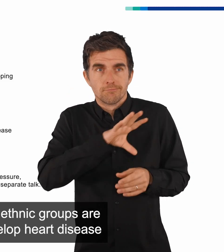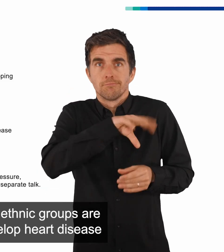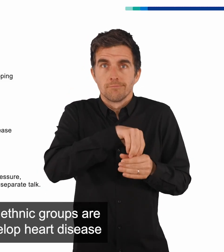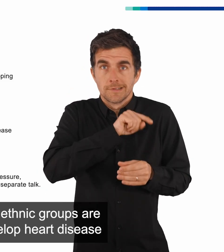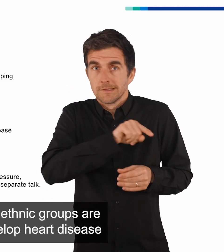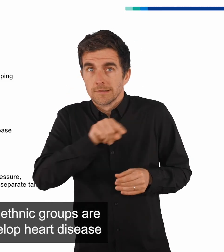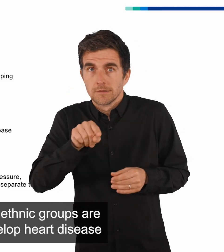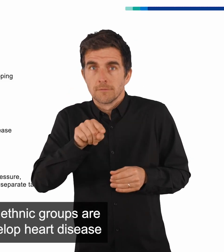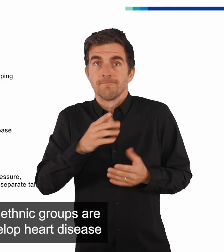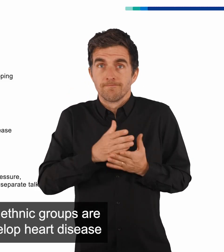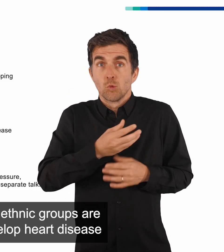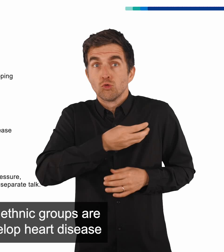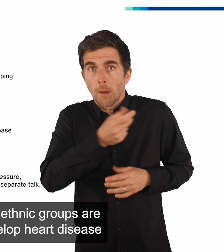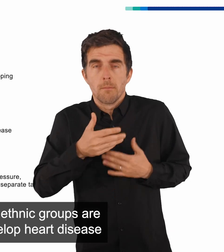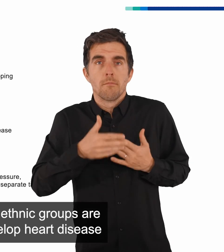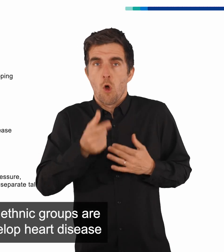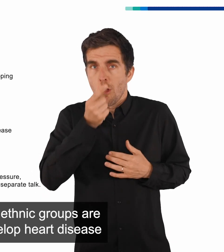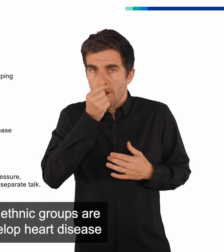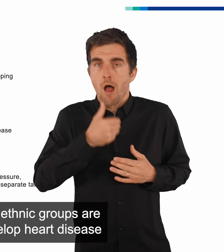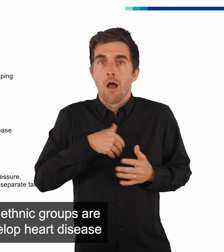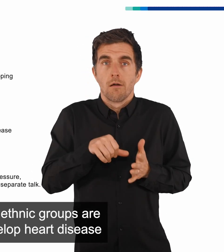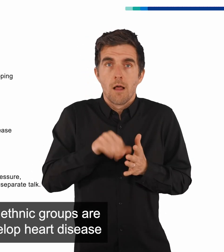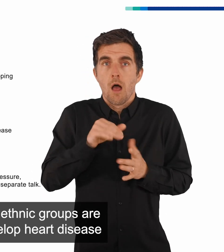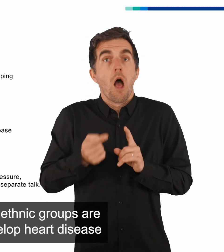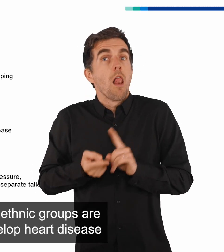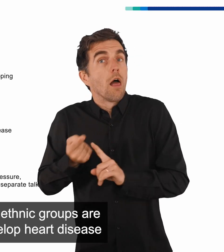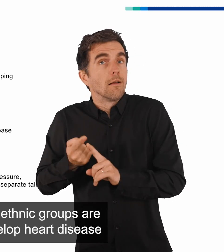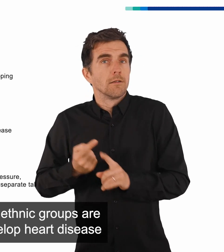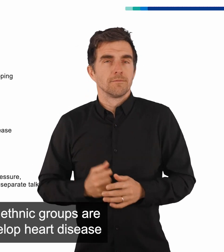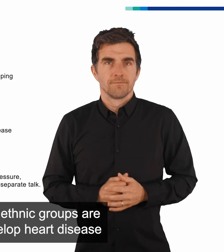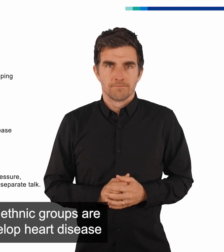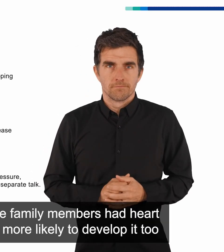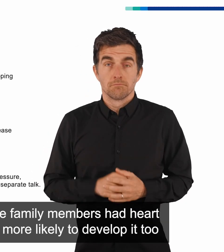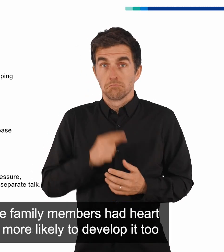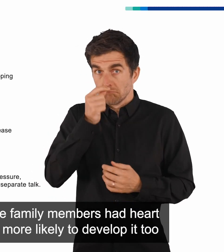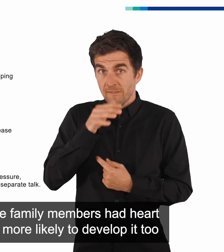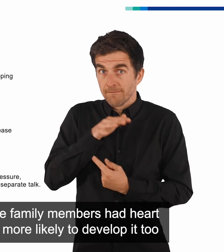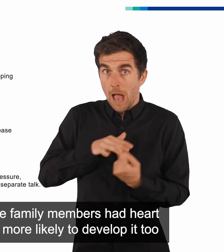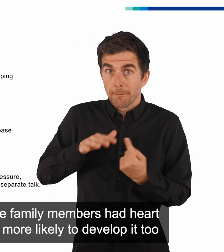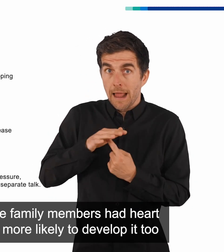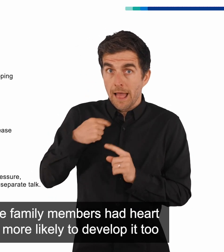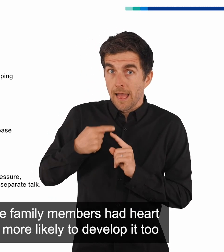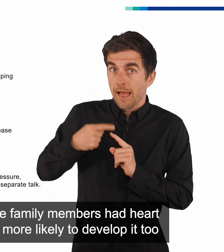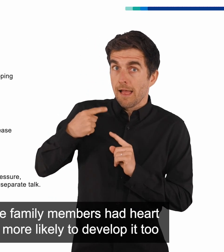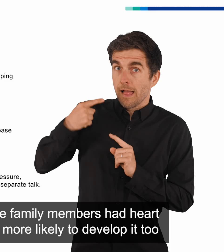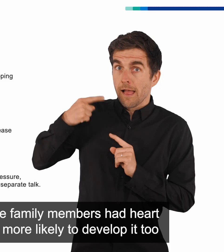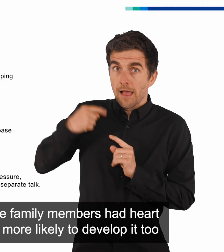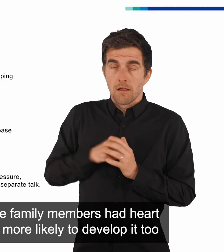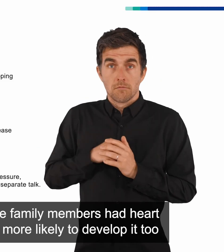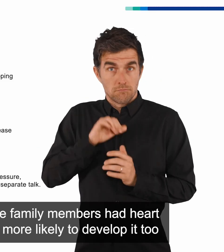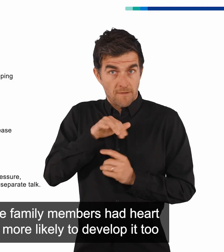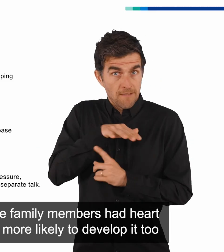menopause. Risk factors we can change are smoking, alcohol, diabetes, blood